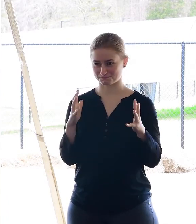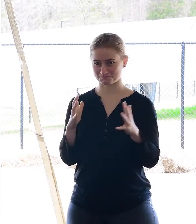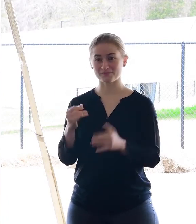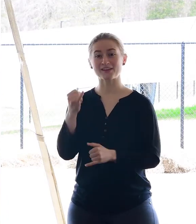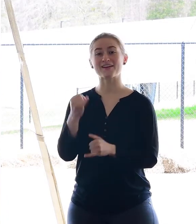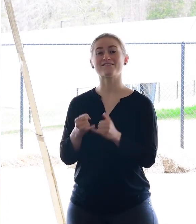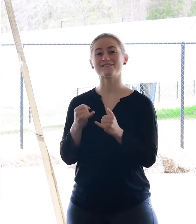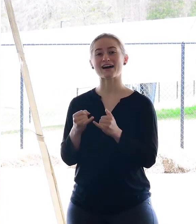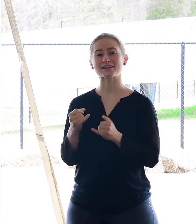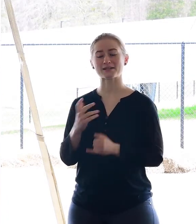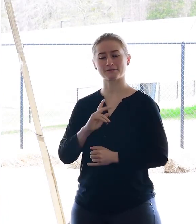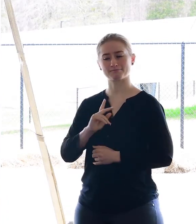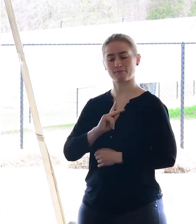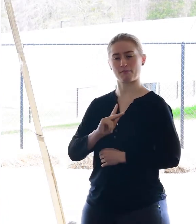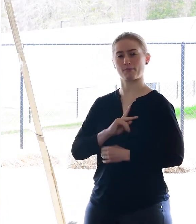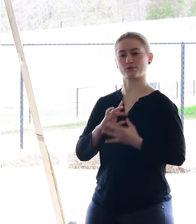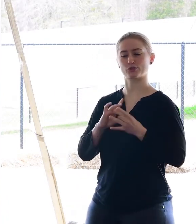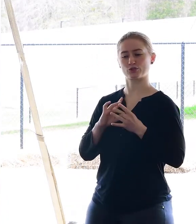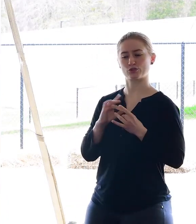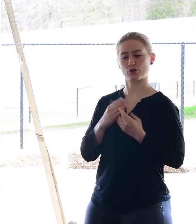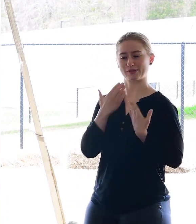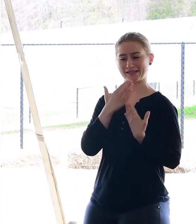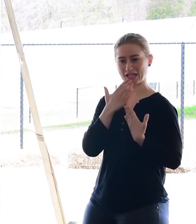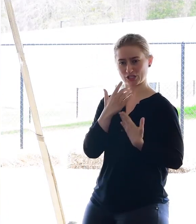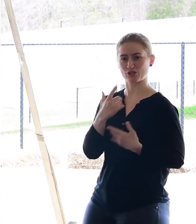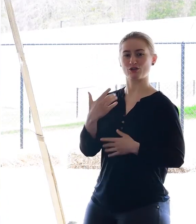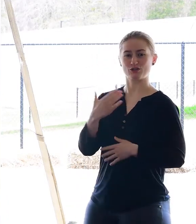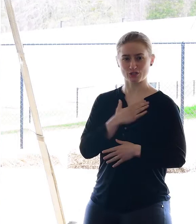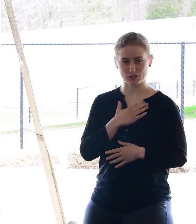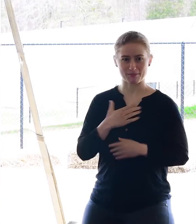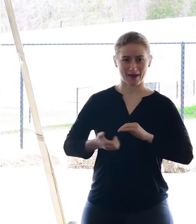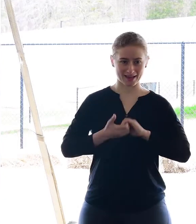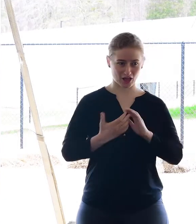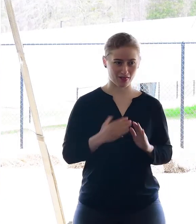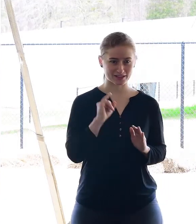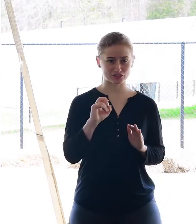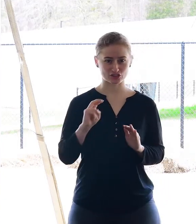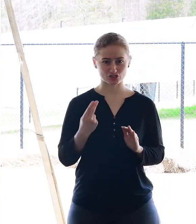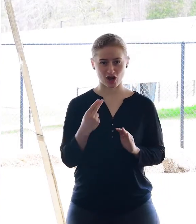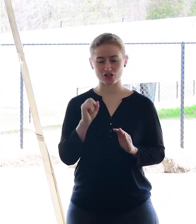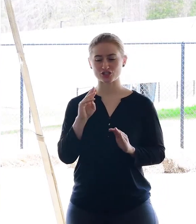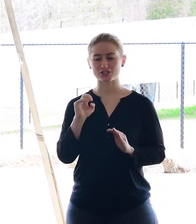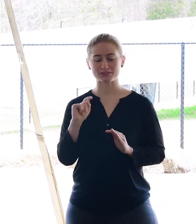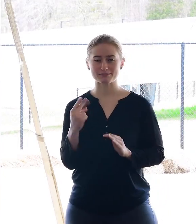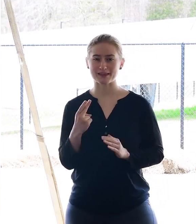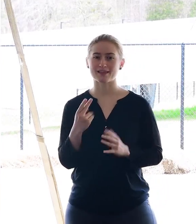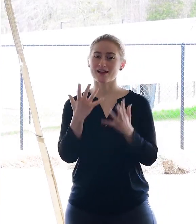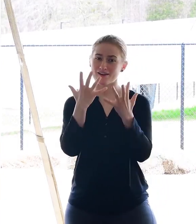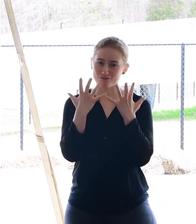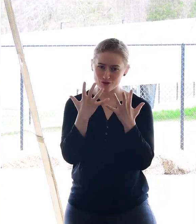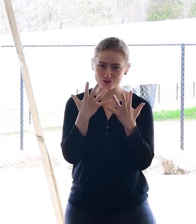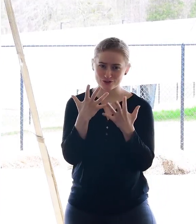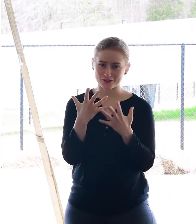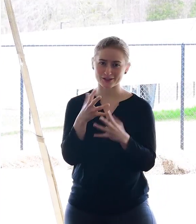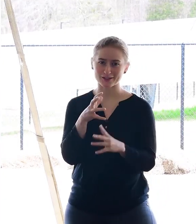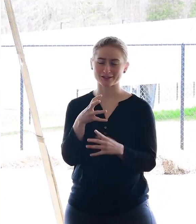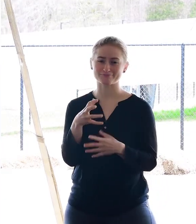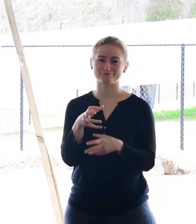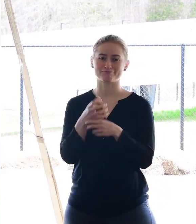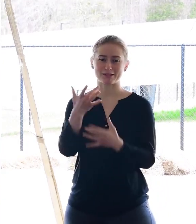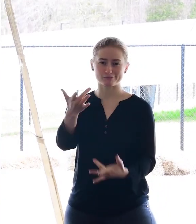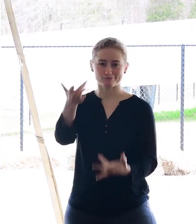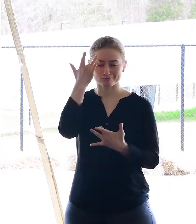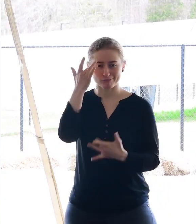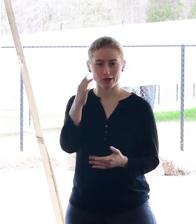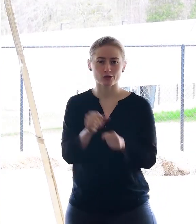Finally, a note of personal thanks and gratitude to my colleagues Josh Smith, who unfortunately contracted COVID last Friday, so he couldn't